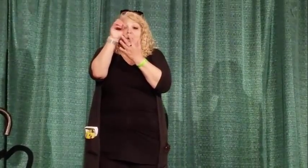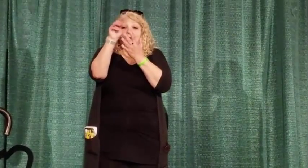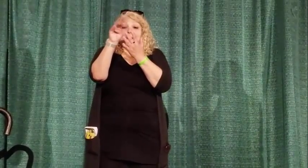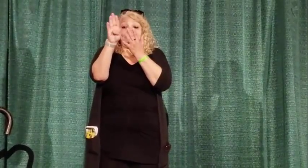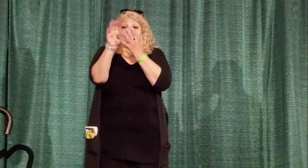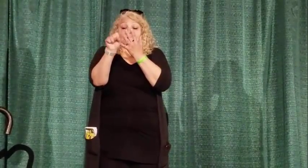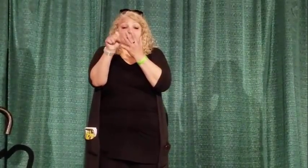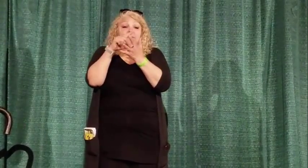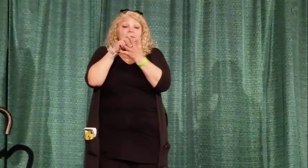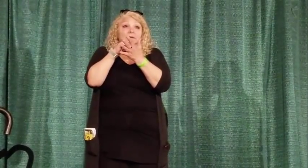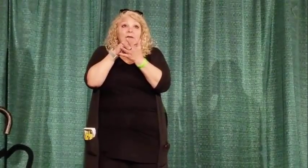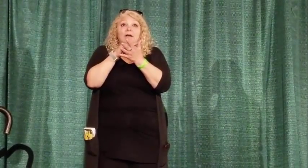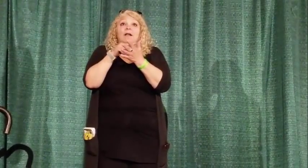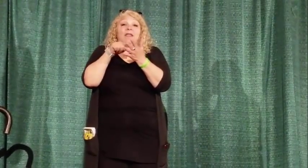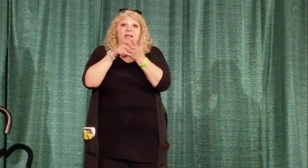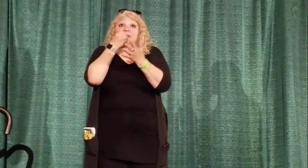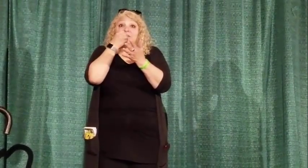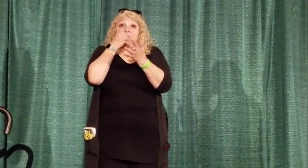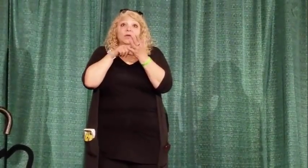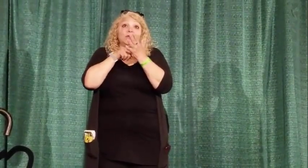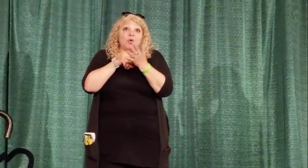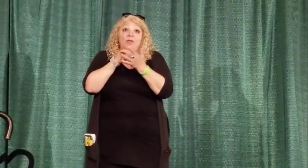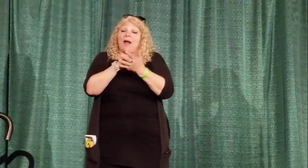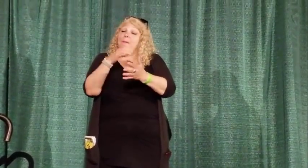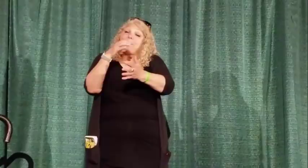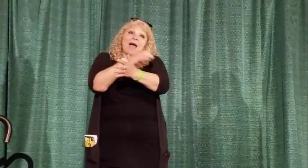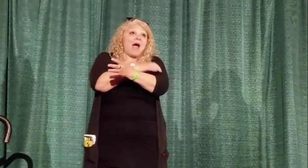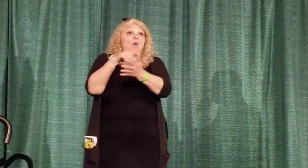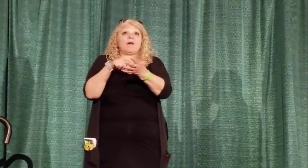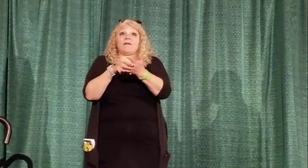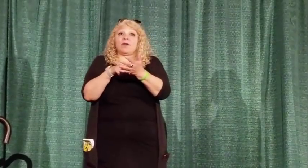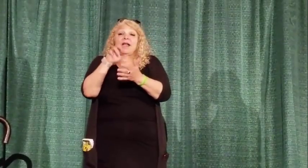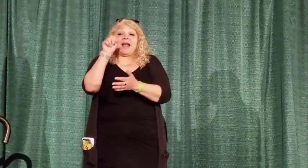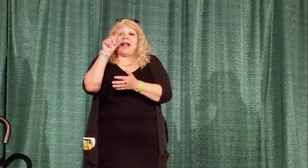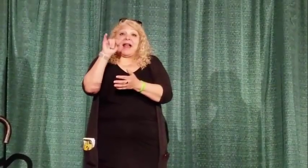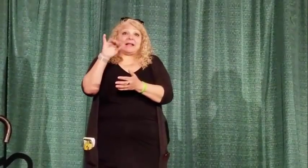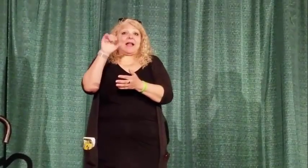stands for these foods that have been shown to have powerful, each one of them, powerful anti-cancer effects.